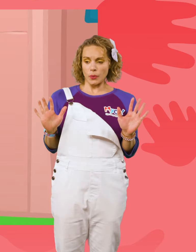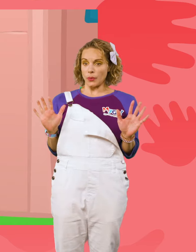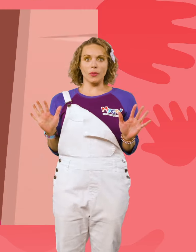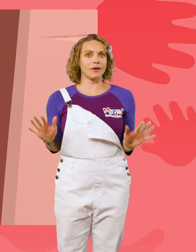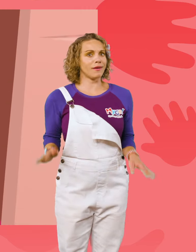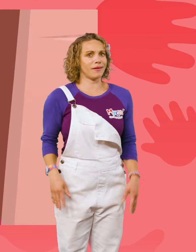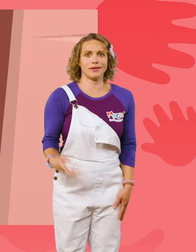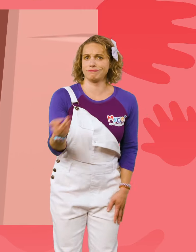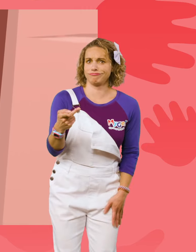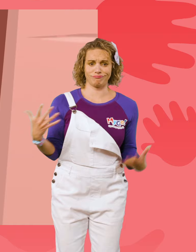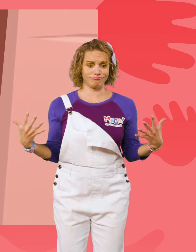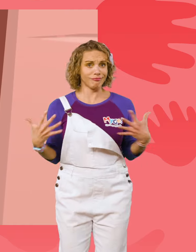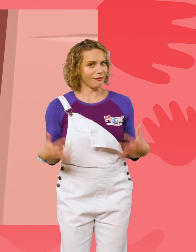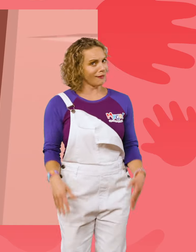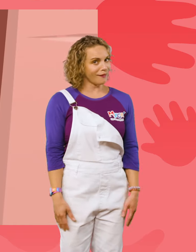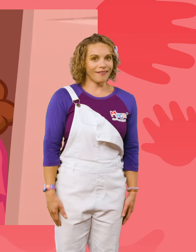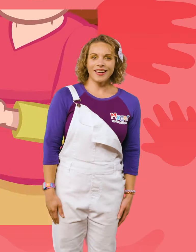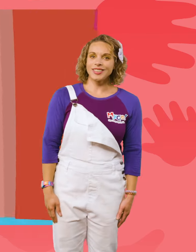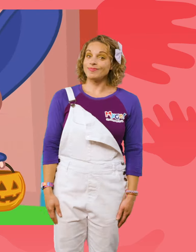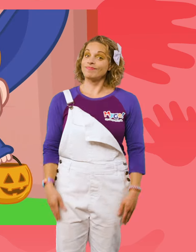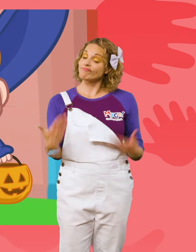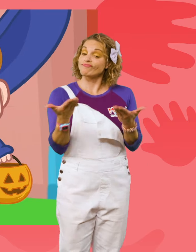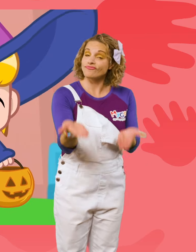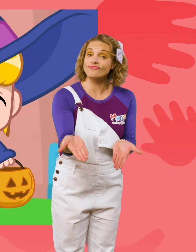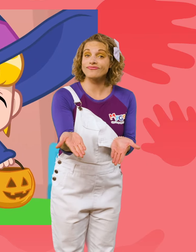Trick-or-treat! Oh, aren't you too scary?